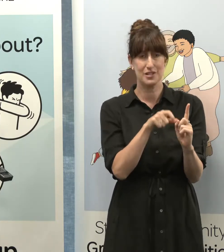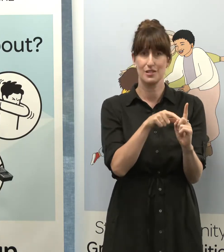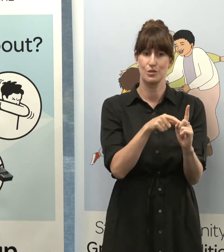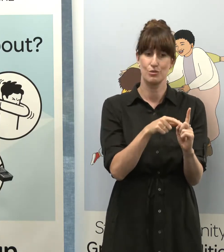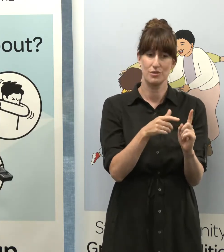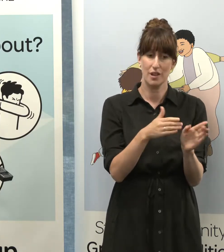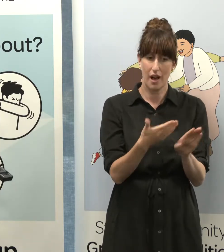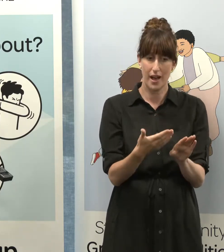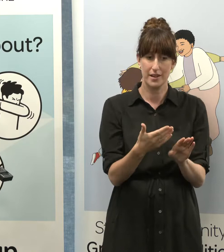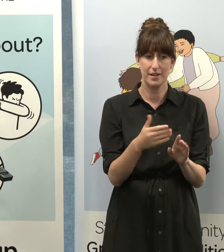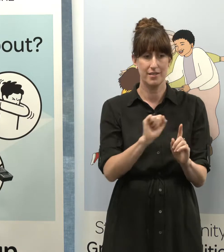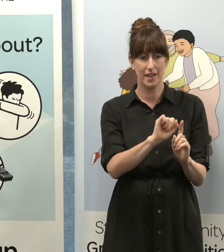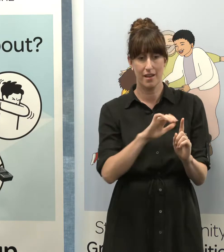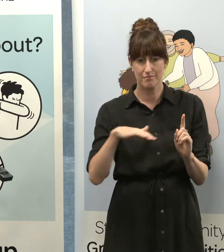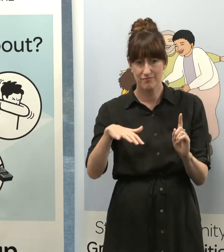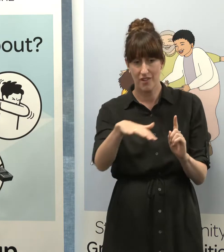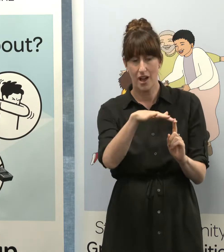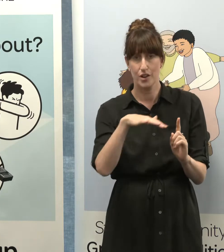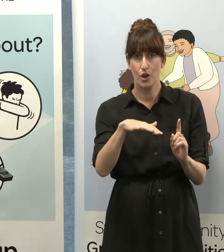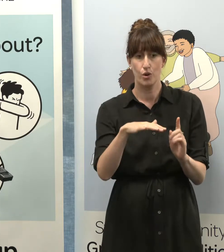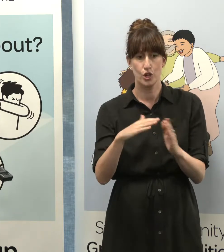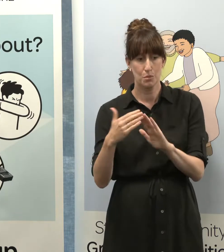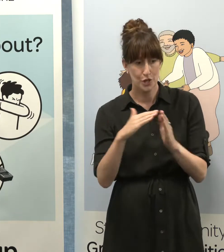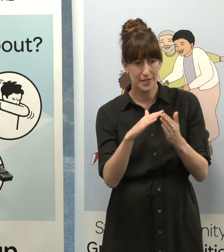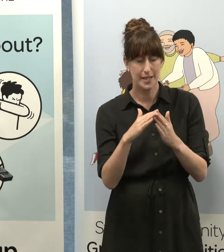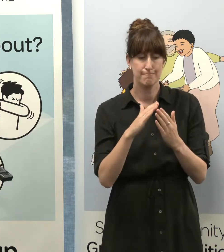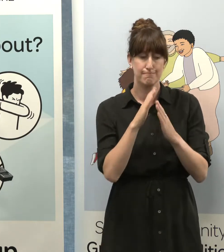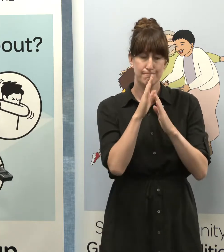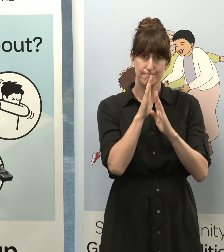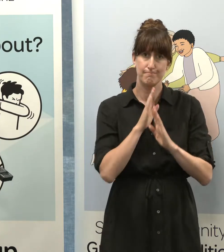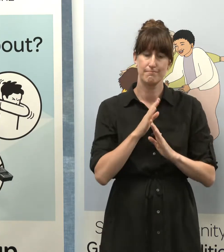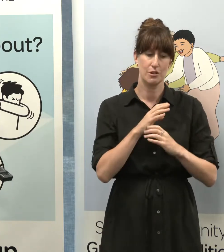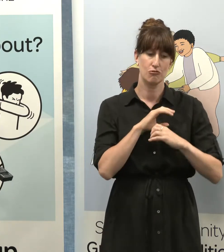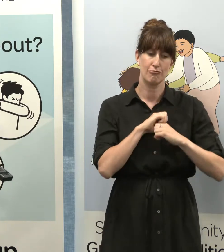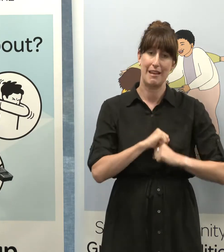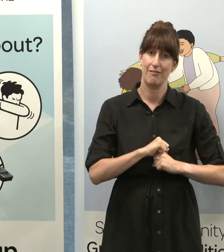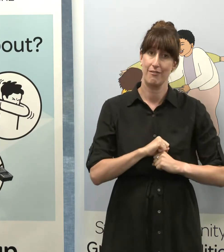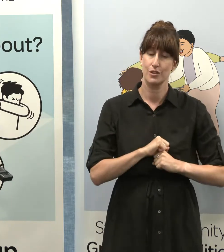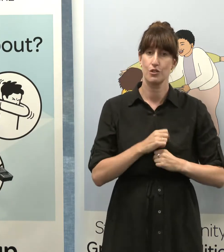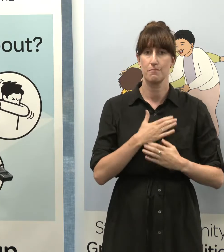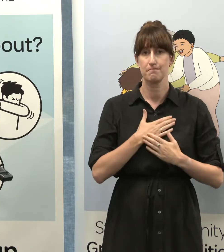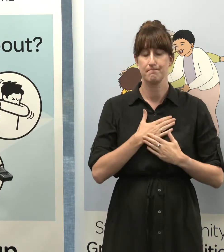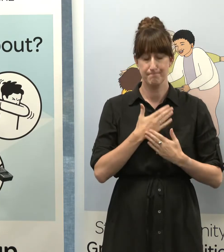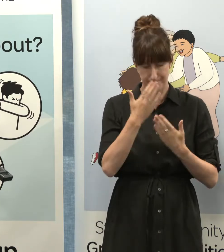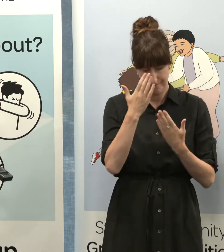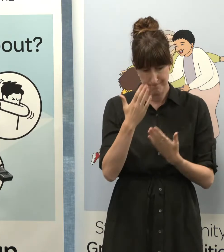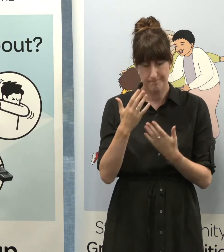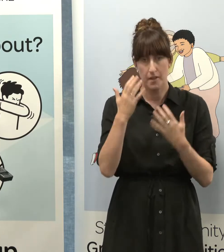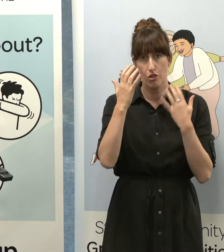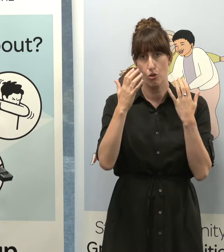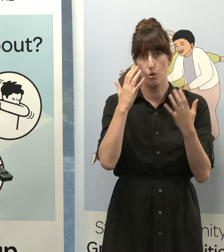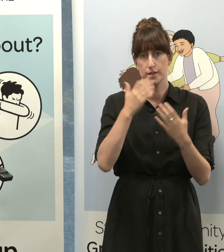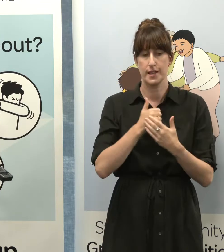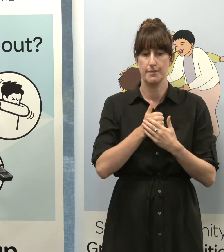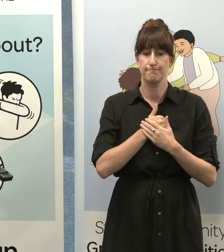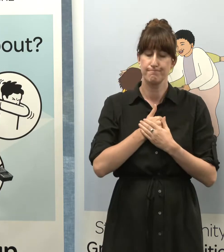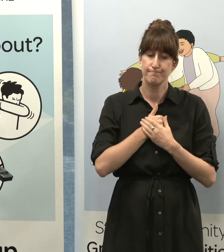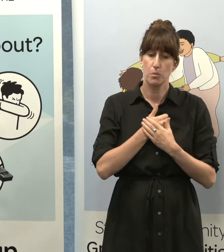so I want to just acknowledge that and pass on my condolences to those who have lost loved ones, and in particular in this